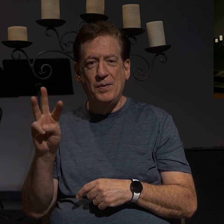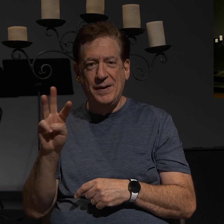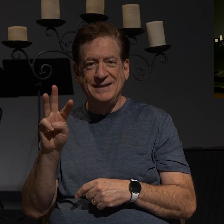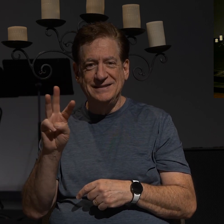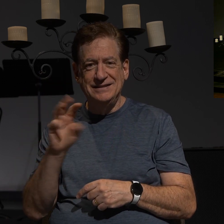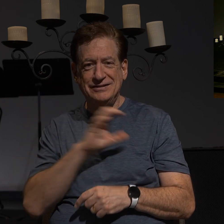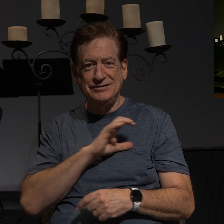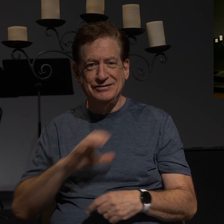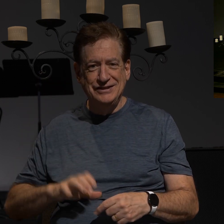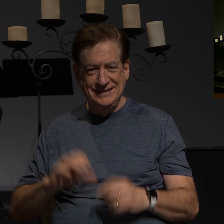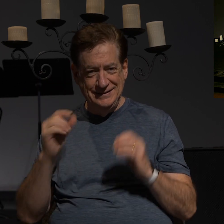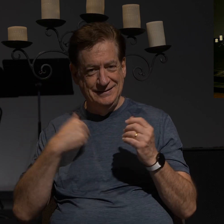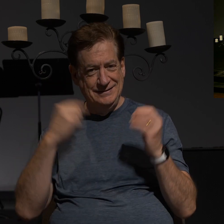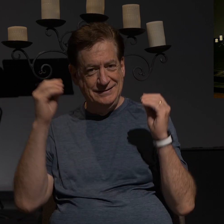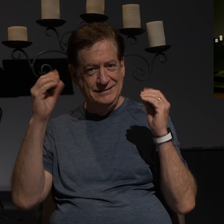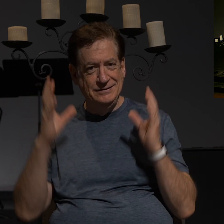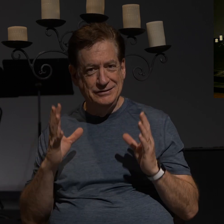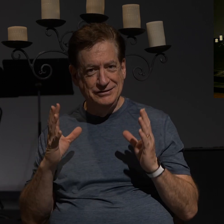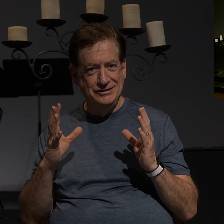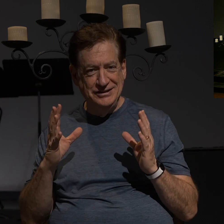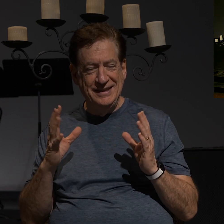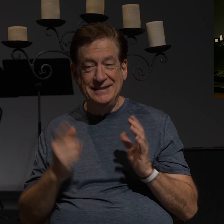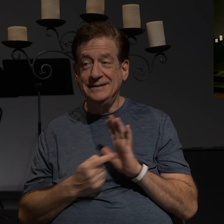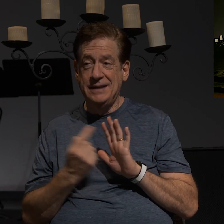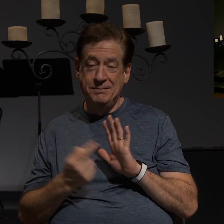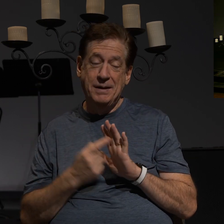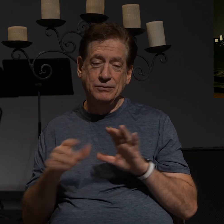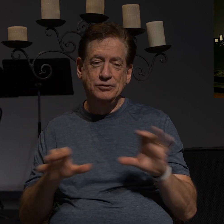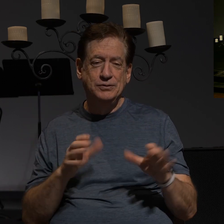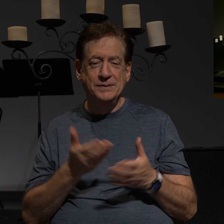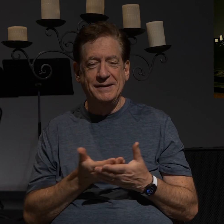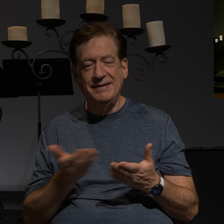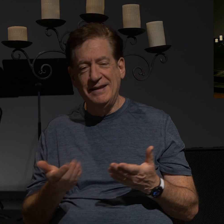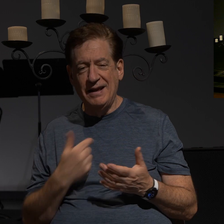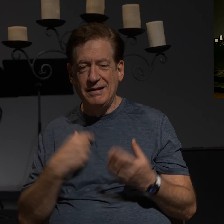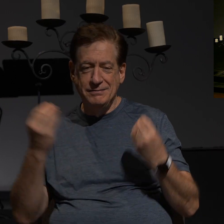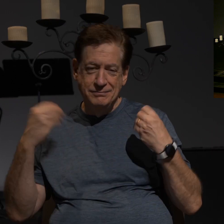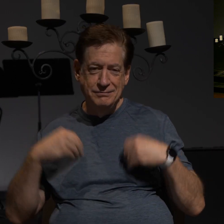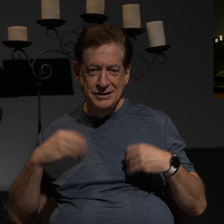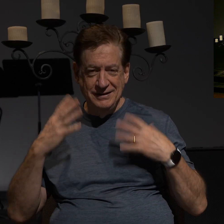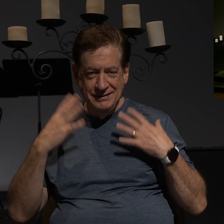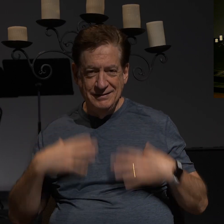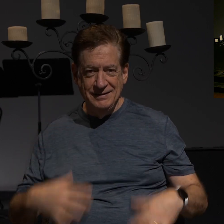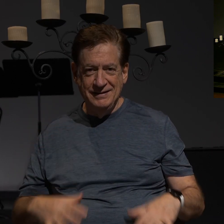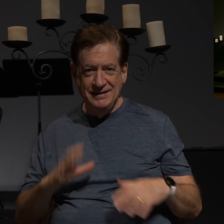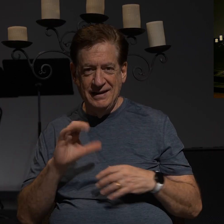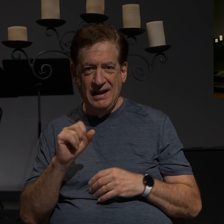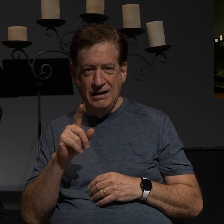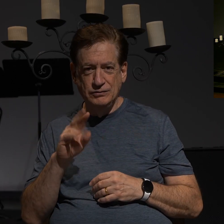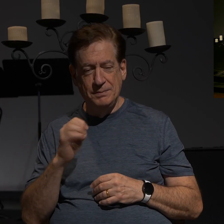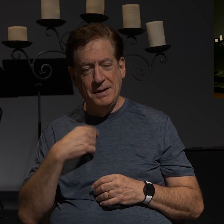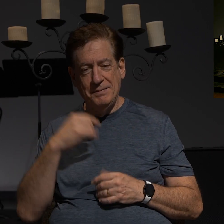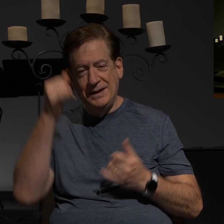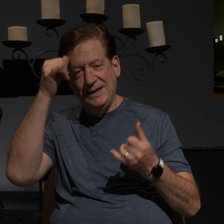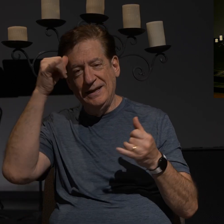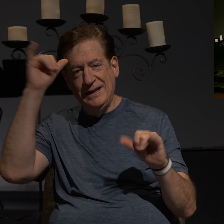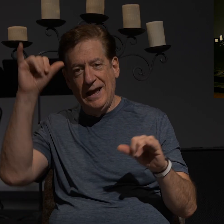teacher, at times I would do a little thing where I would put on a cow suit and I was the cow